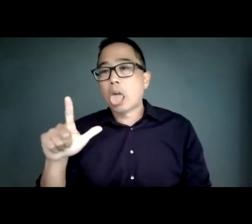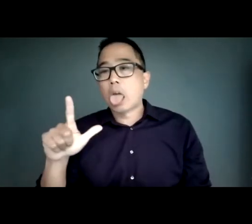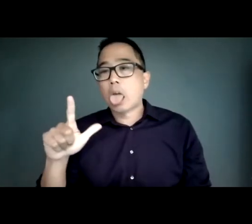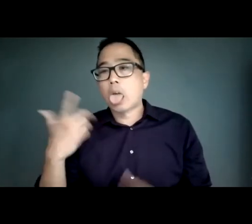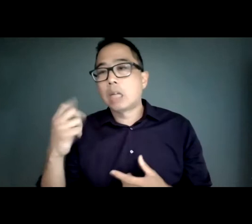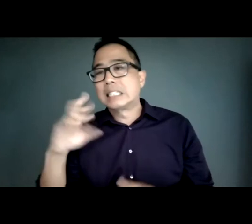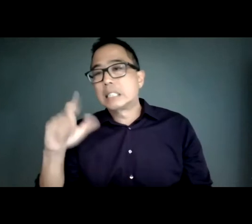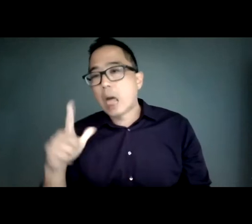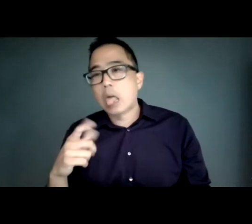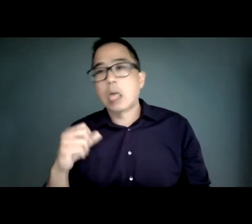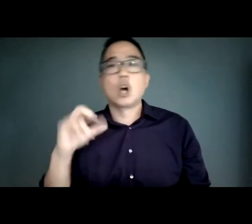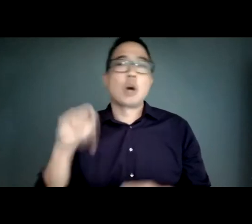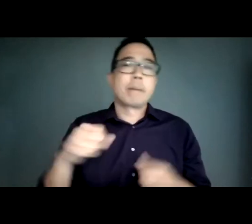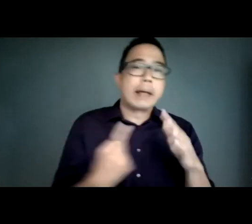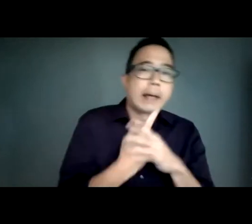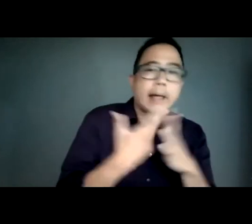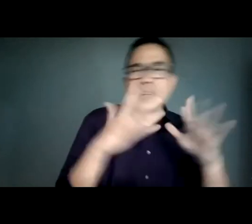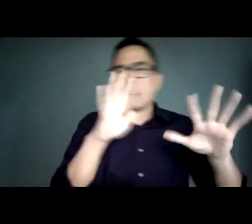places.